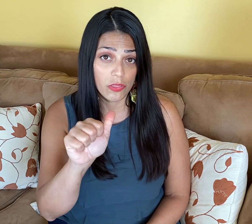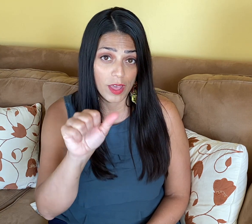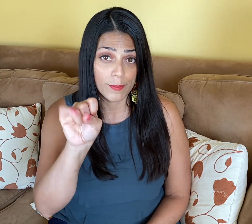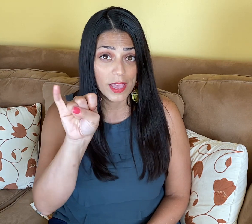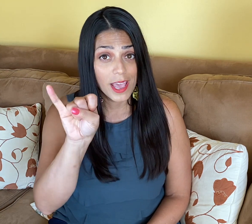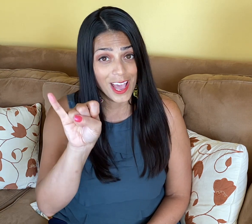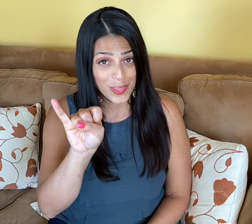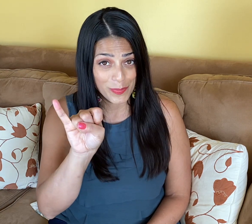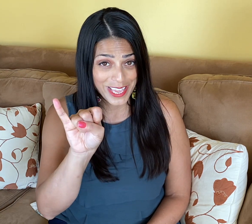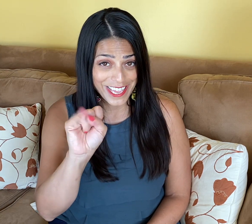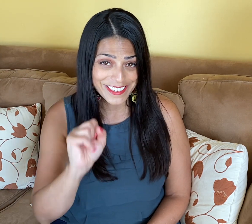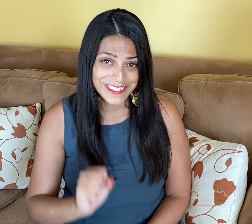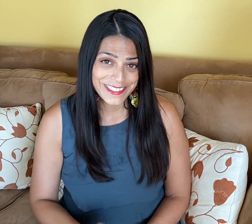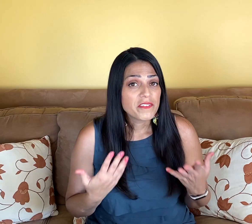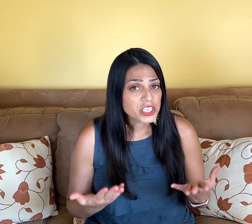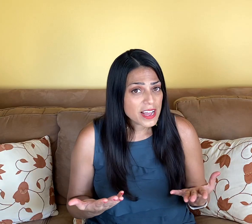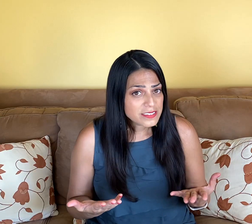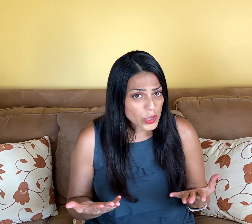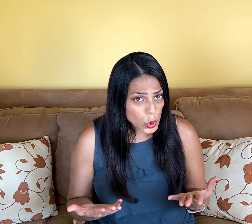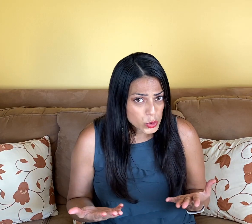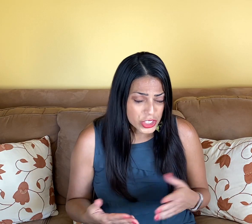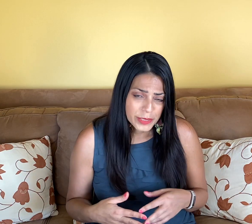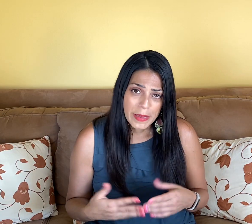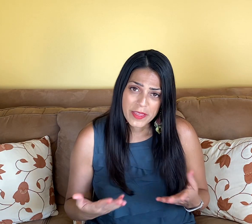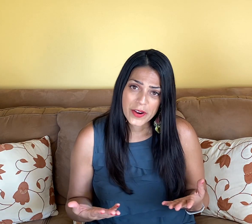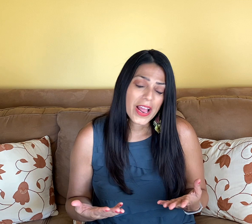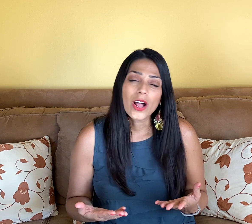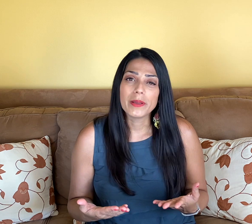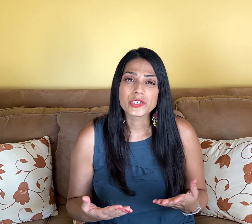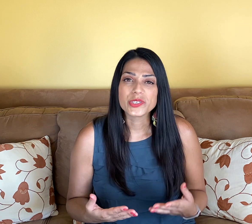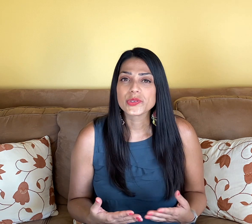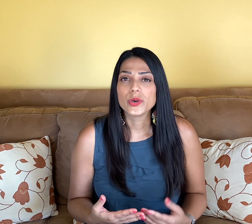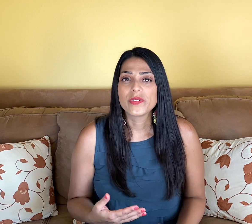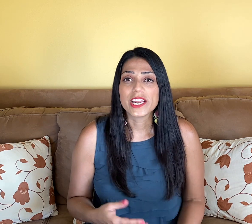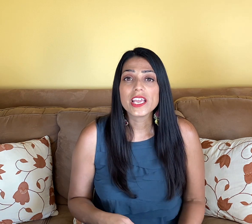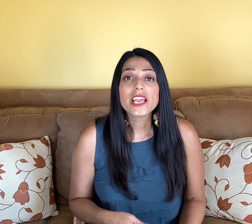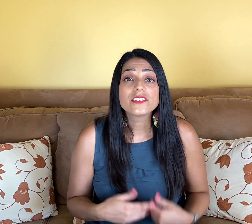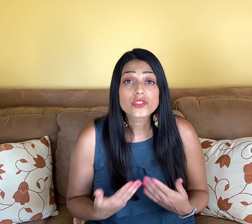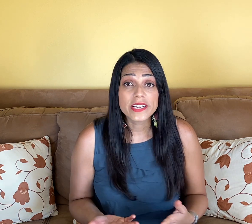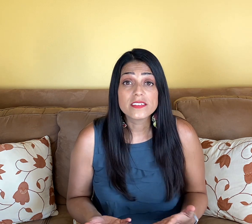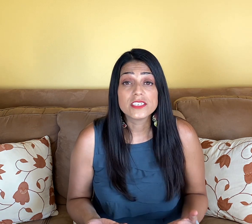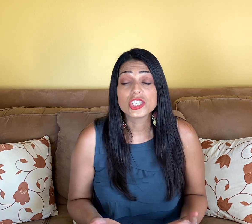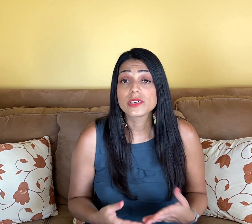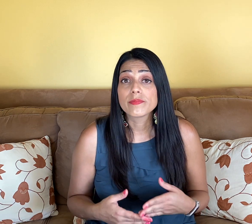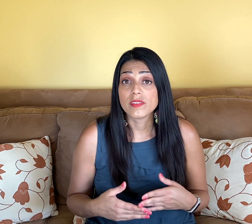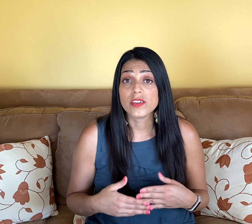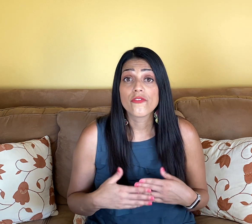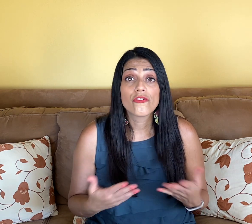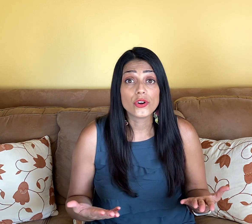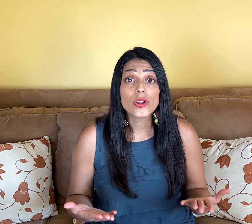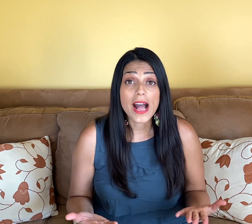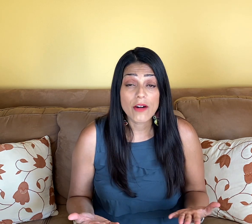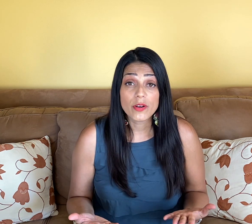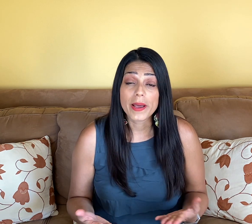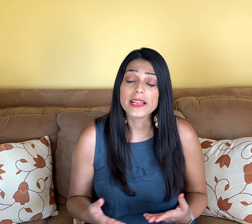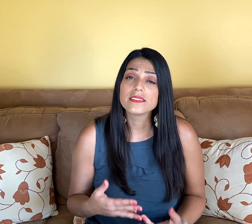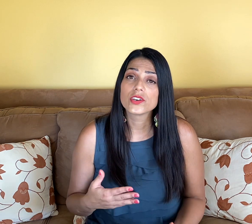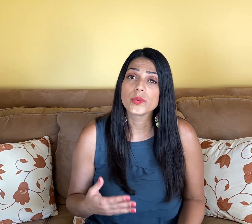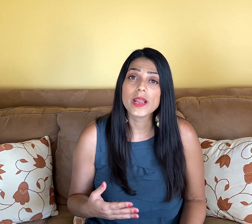thumb and their pinky. If a child is older, maybe they're in elementary school already, it's great to teach them the full alphabet. It's a great